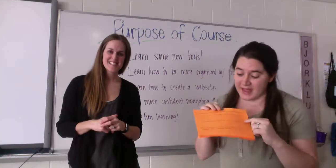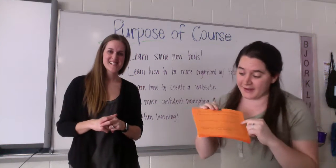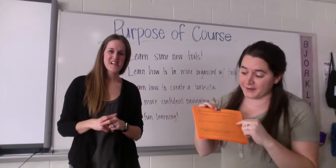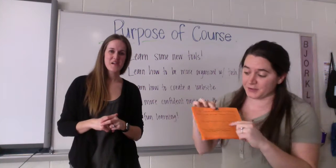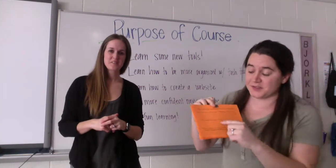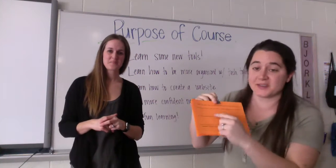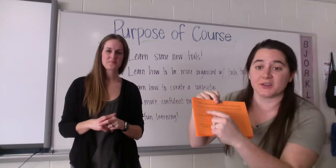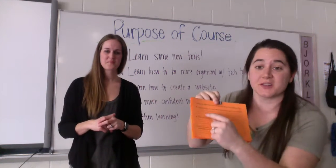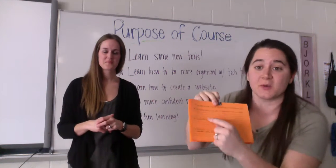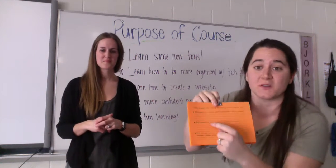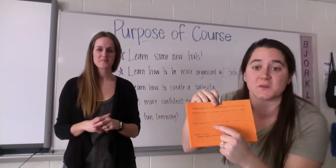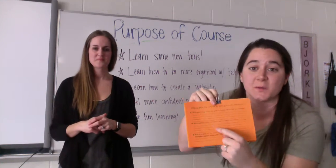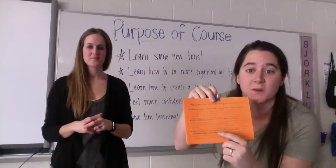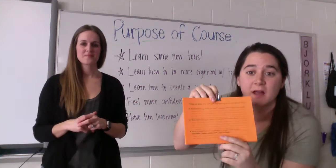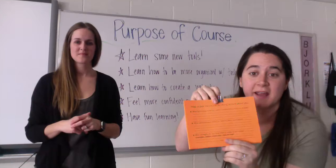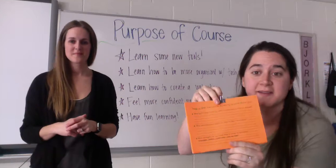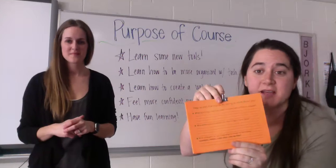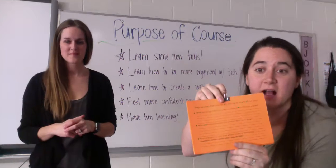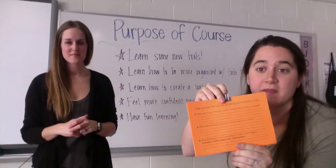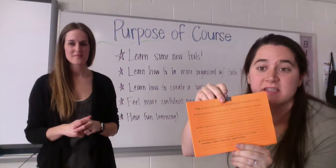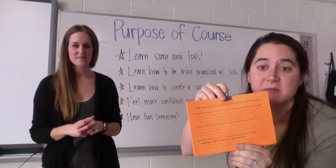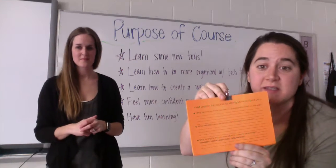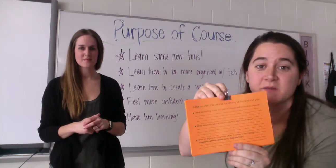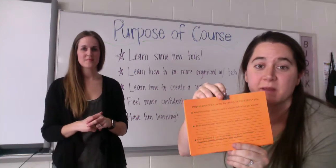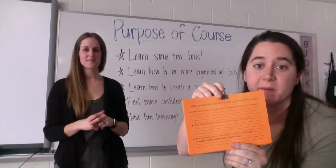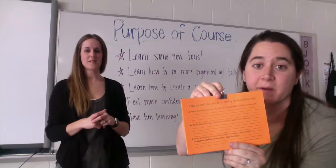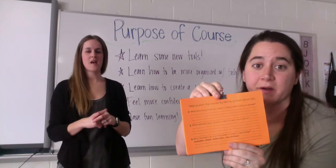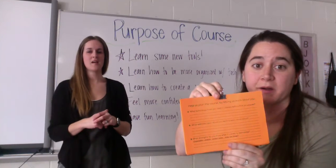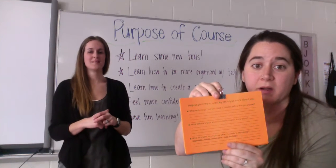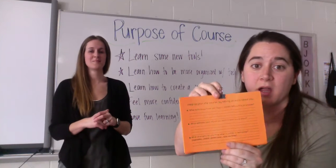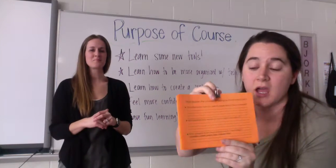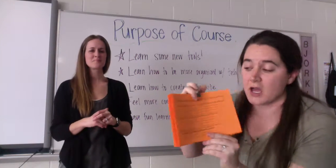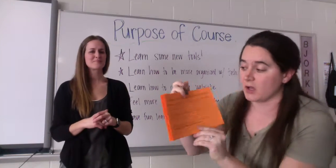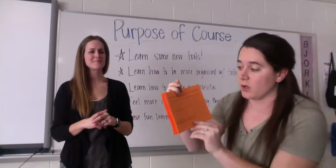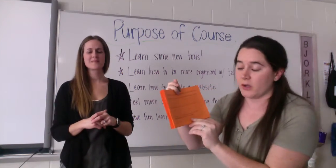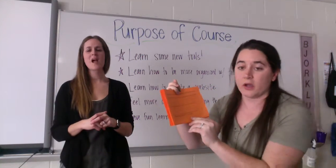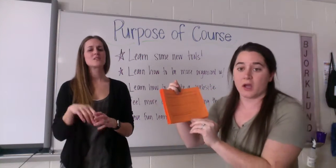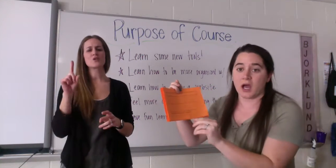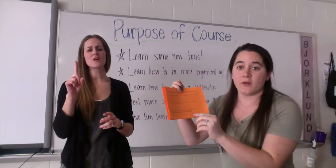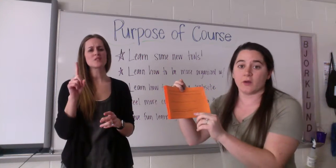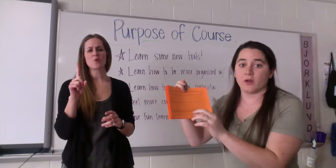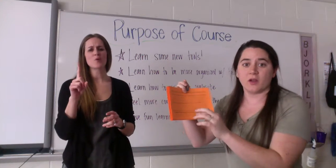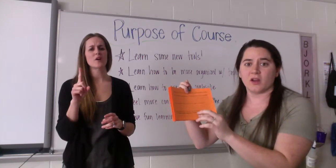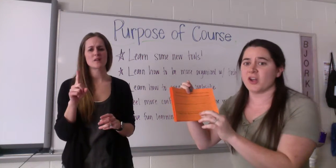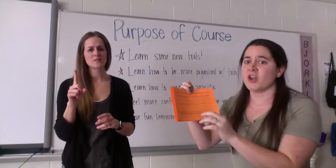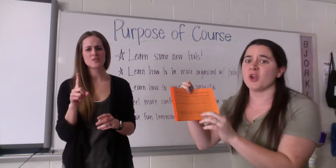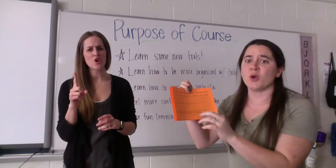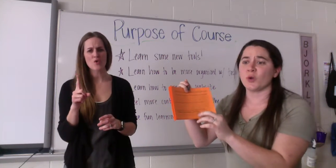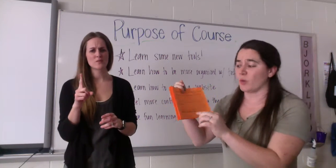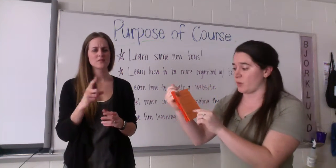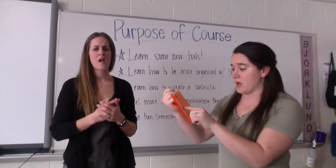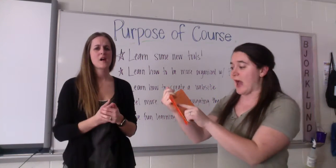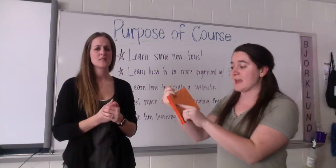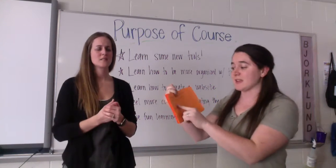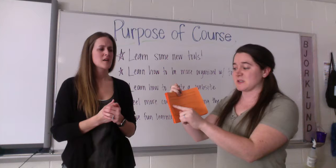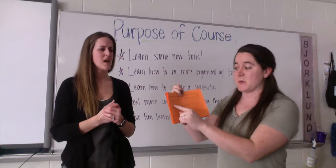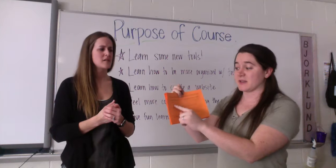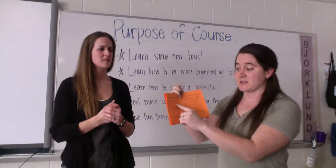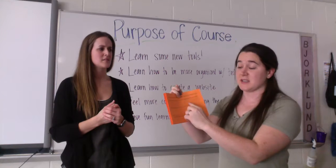add, you'll see there's multiple lines on this piece of paper. Don't give us one word. No. I expect this